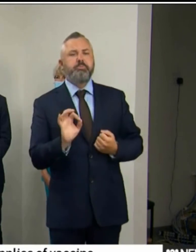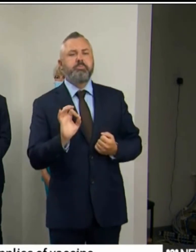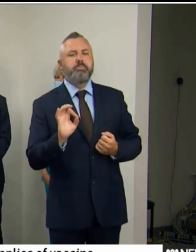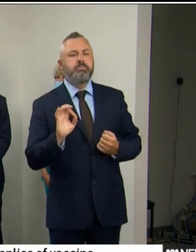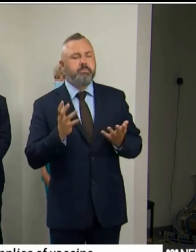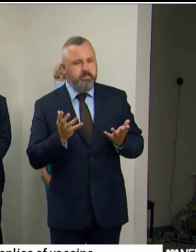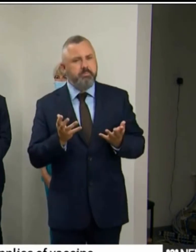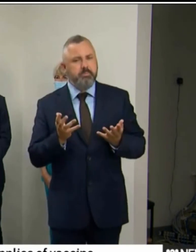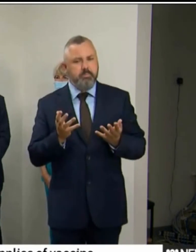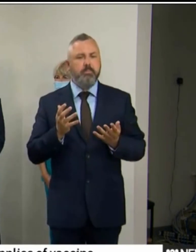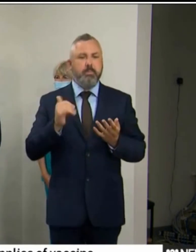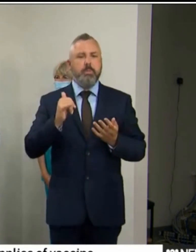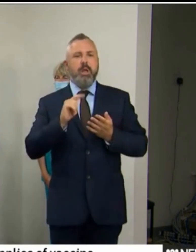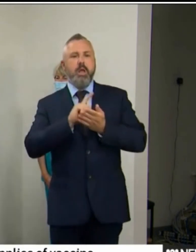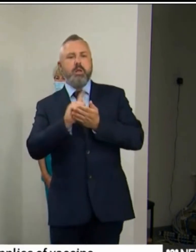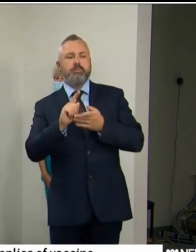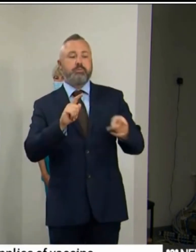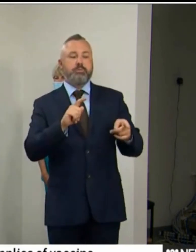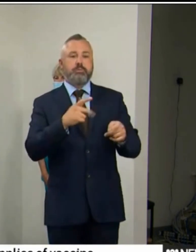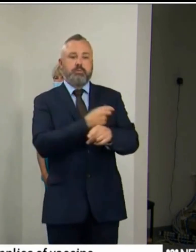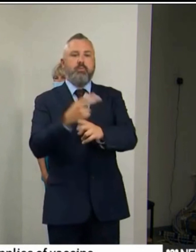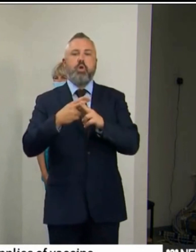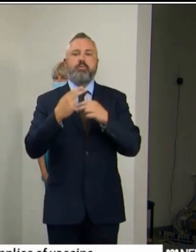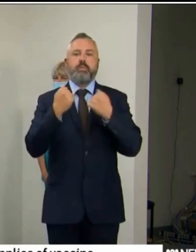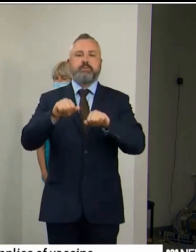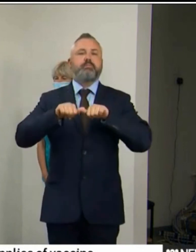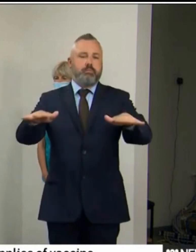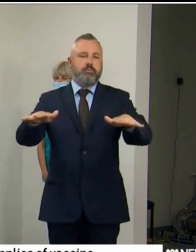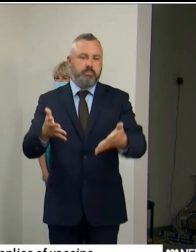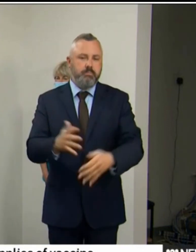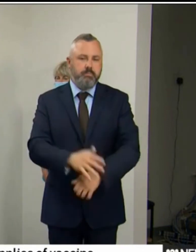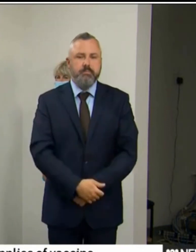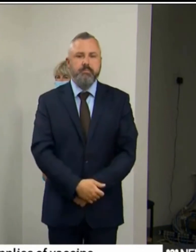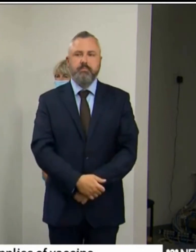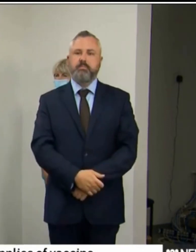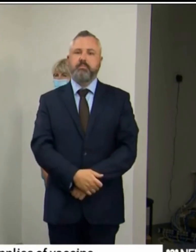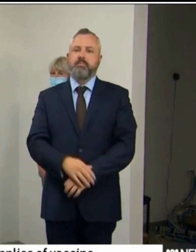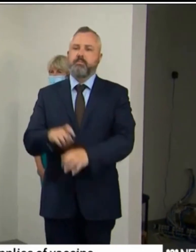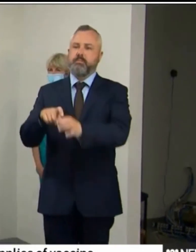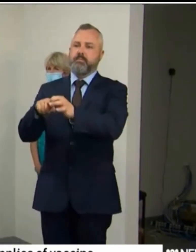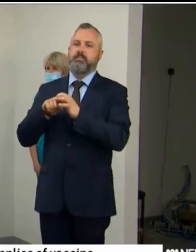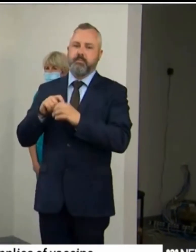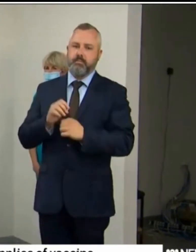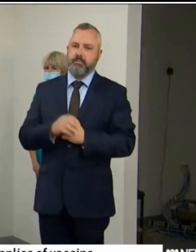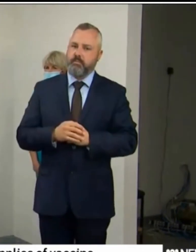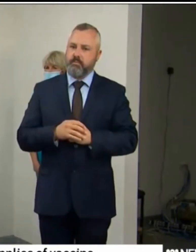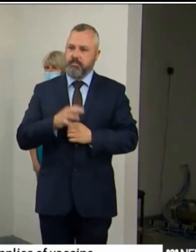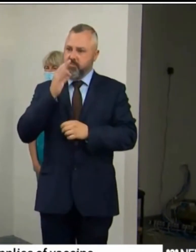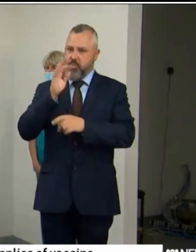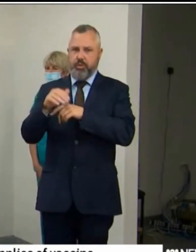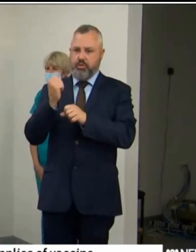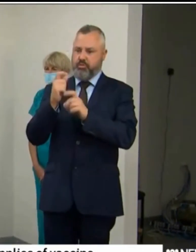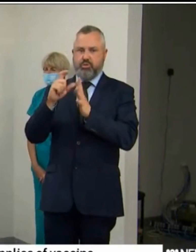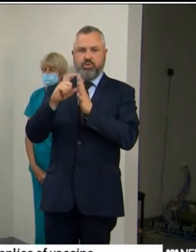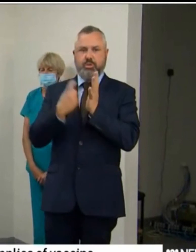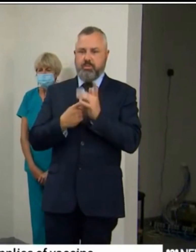preventing future transmission. Minister, can I ask, we're hearing from some GPs that the low rate of payment will leave them out of pocket. Is that